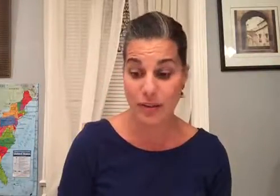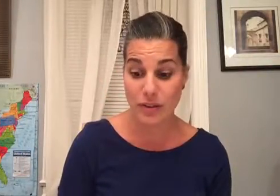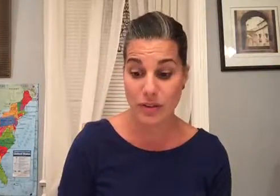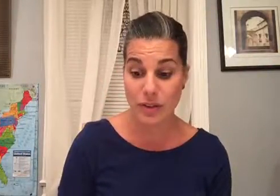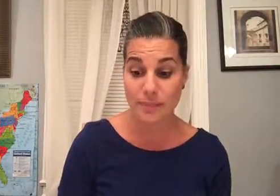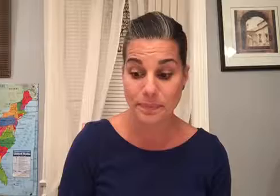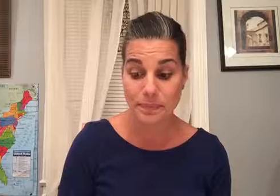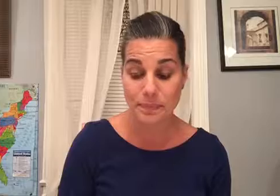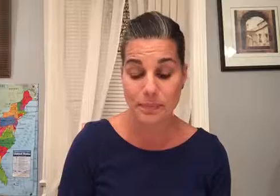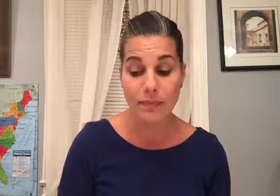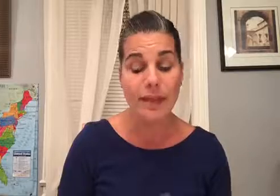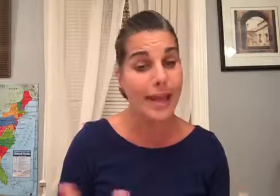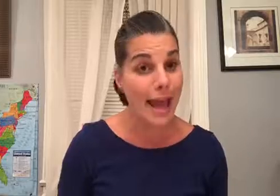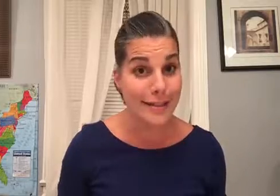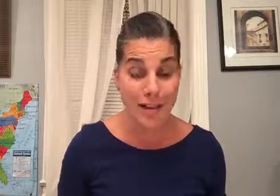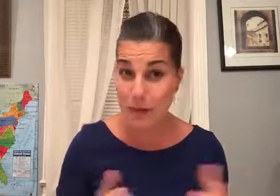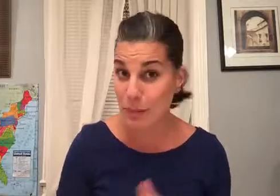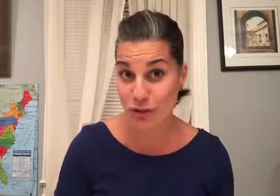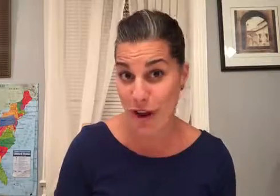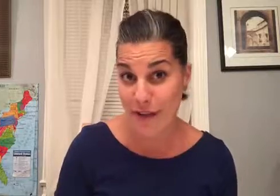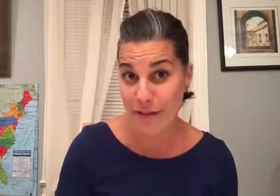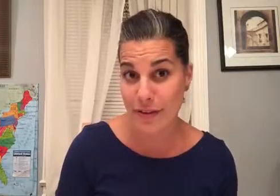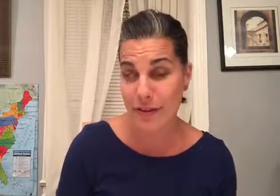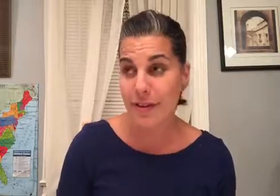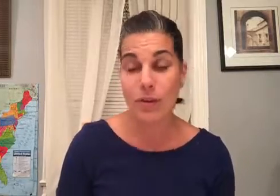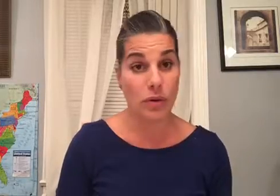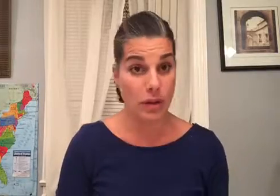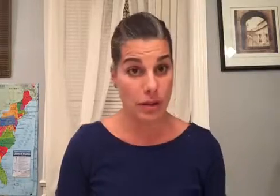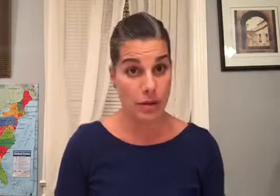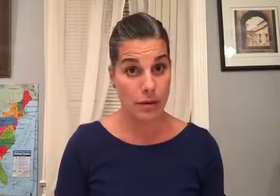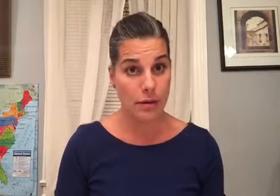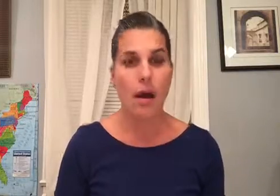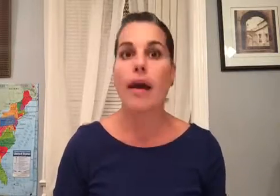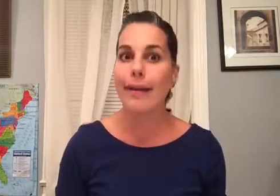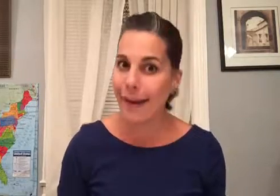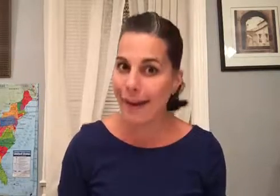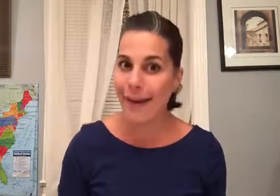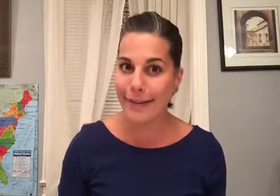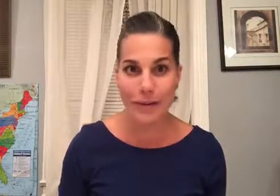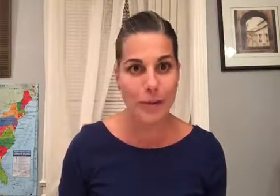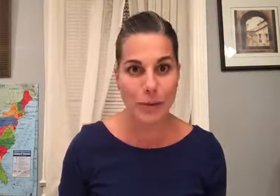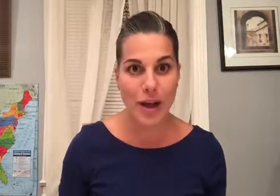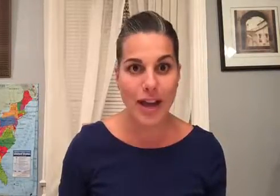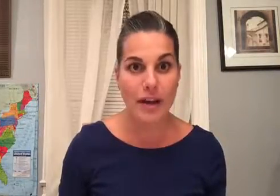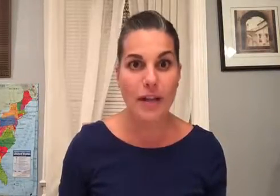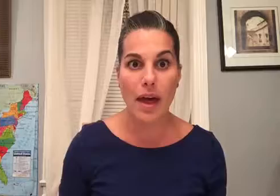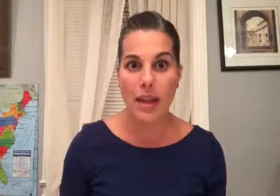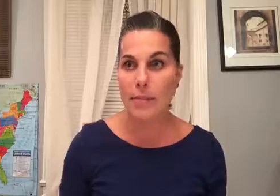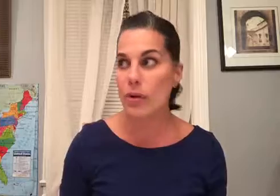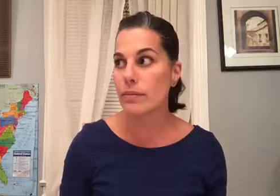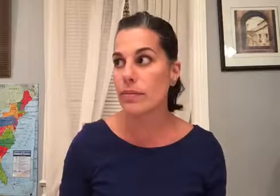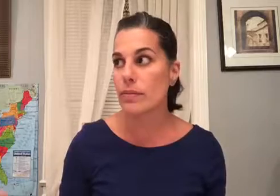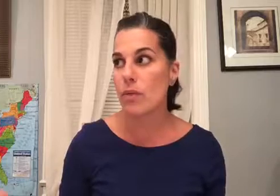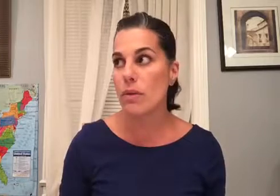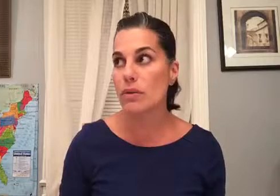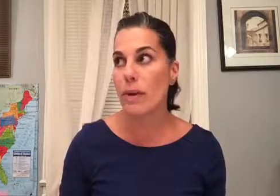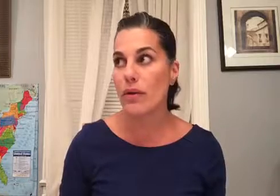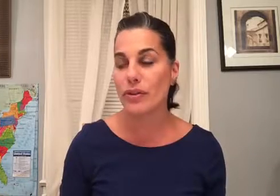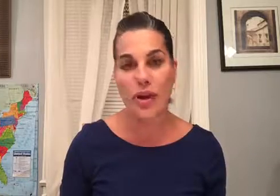their attention. Can deaf people drive? What do you think? Yeah, deaf people drive, and a lot of them are so much better at